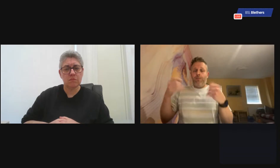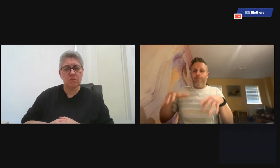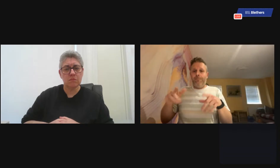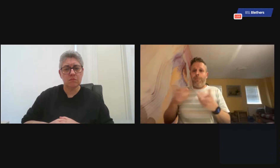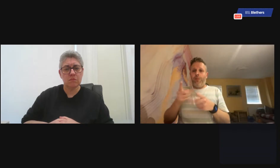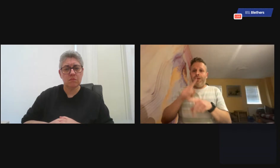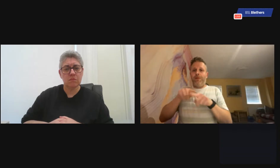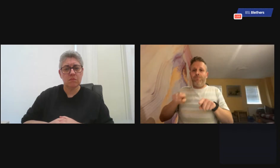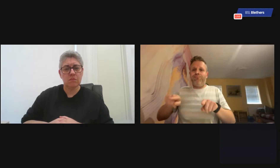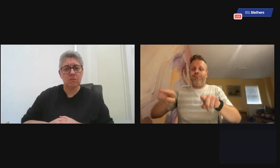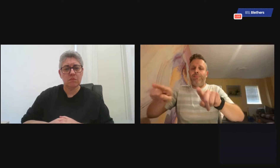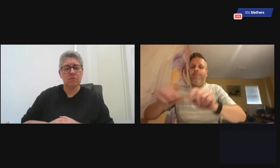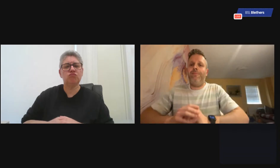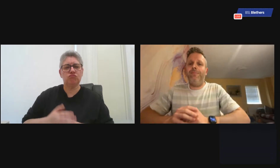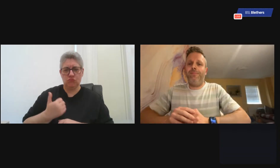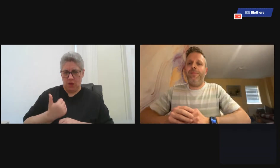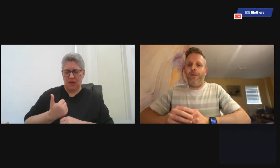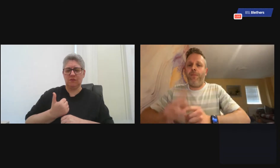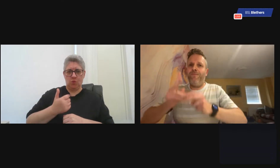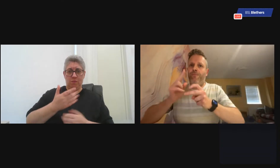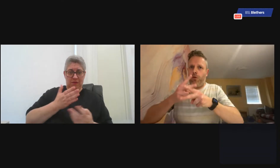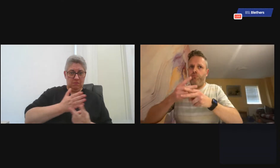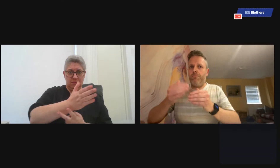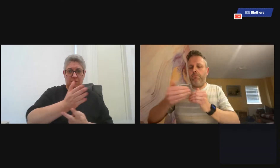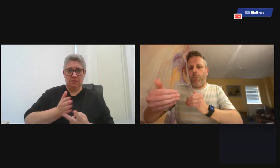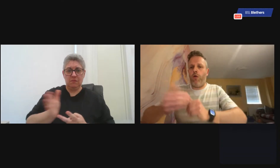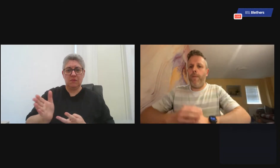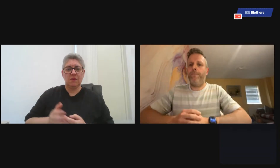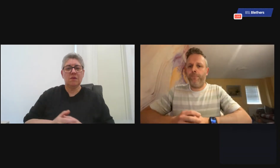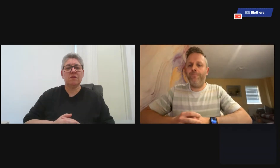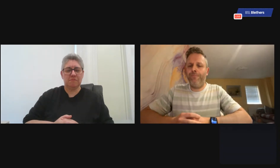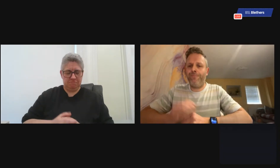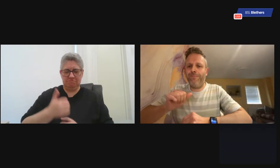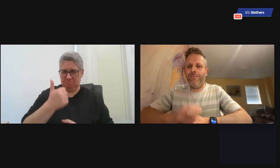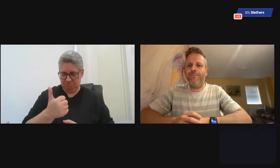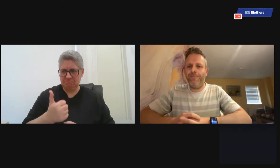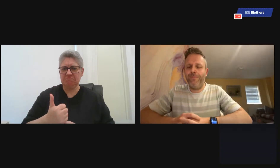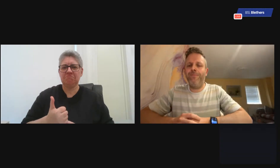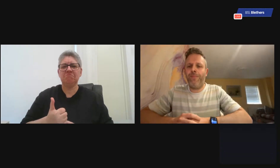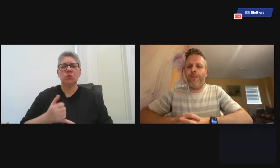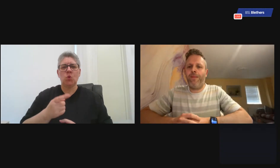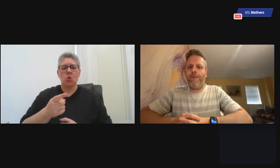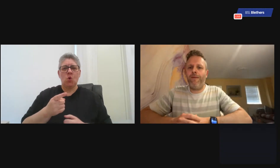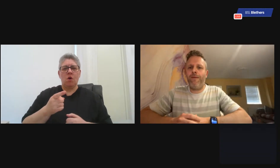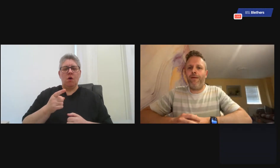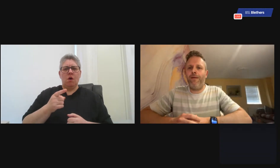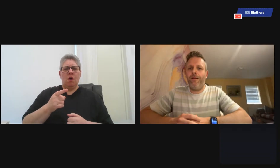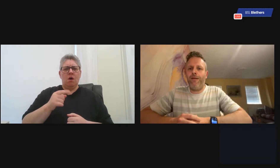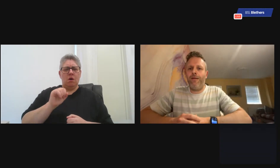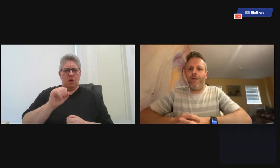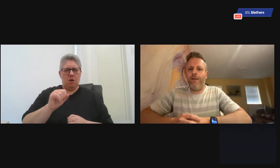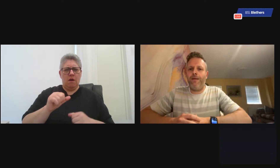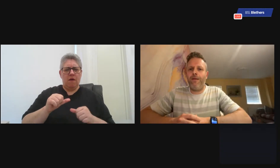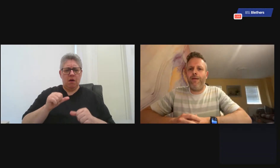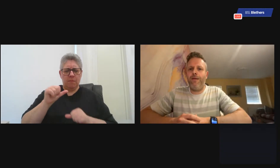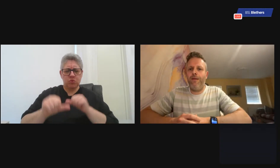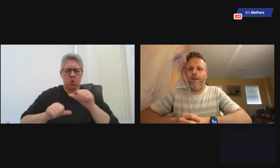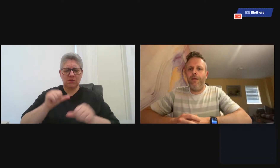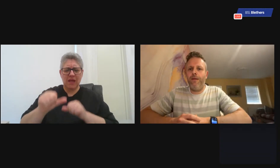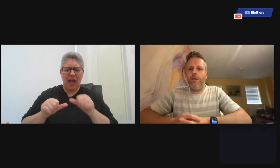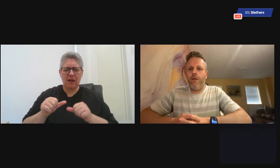same time? I think, well, fostering probably 7 years, sperm donation 5 years. So they're in parallel now, I guess. We do both.